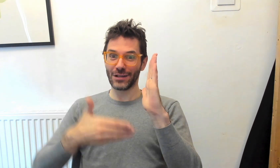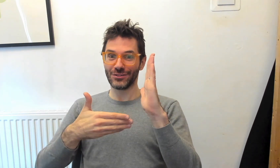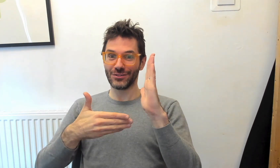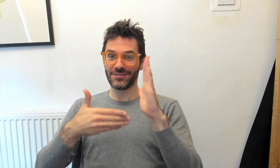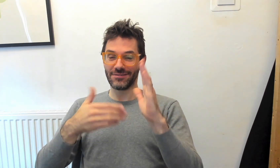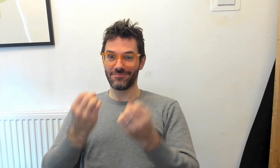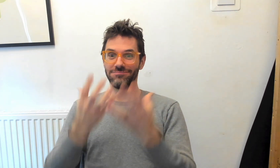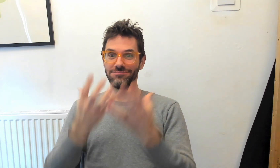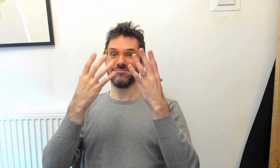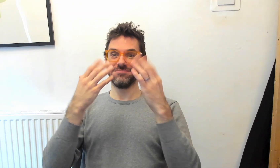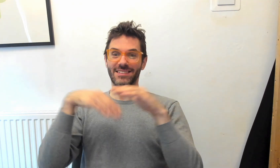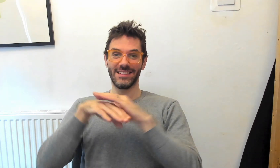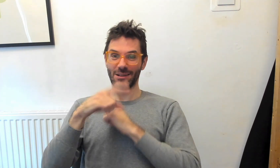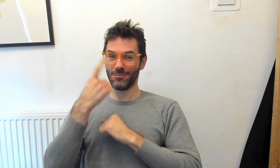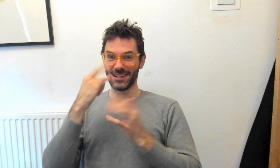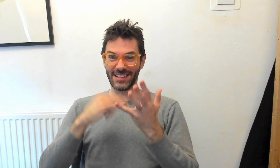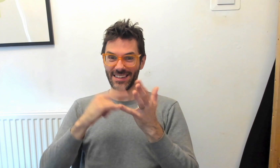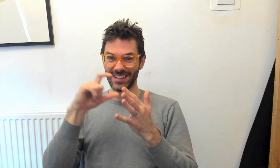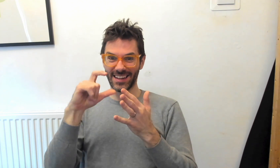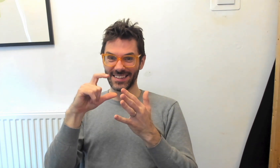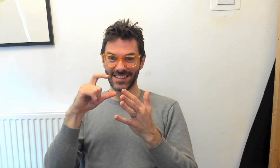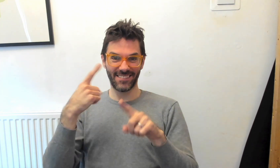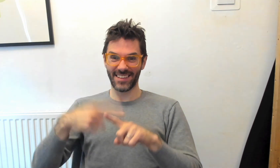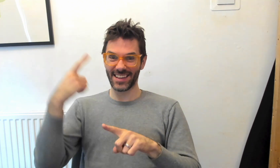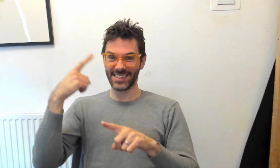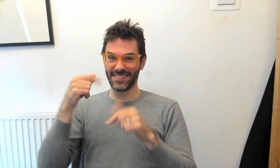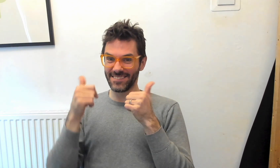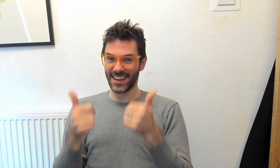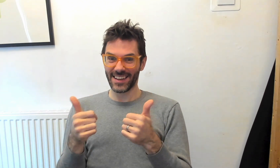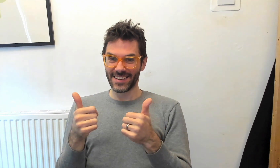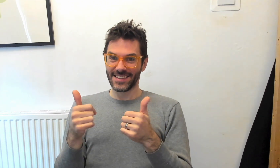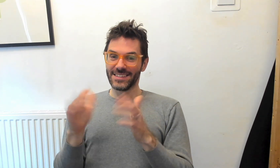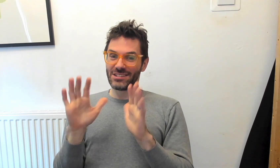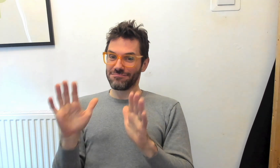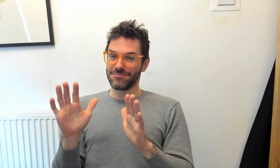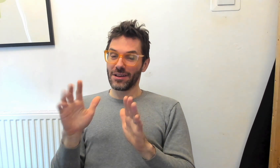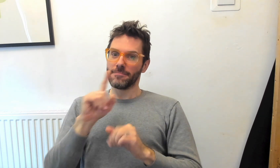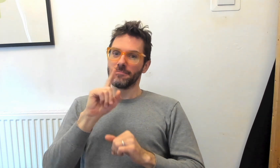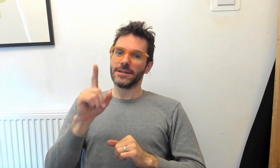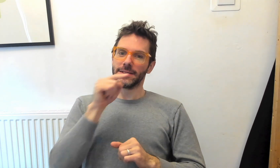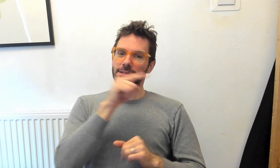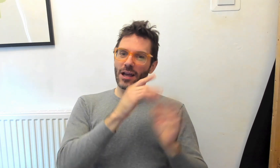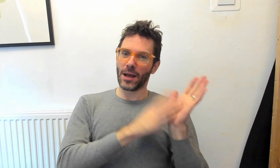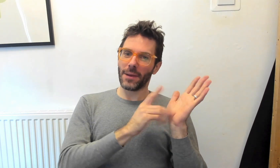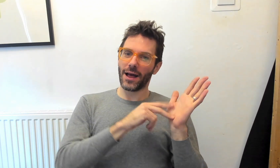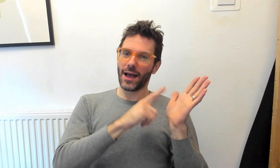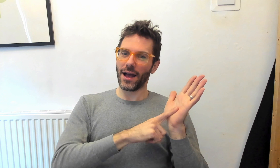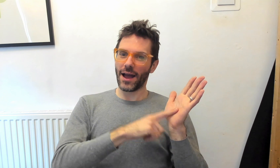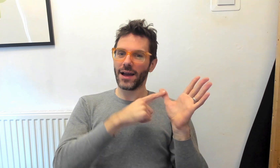can display in under 1 second, which is very quick and all very well. But in the ML AI world,